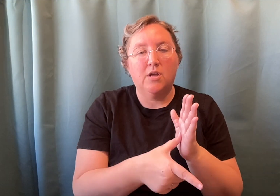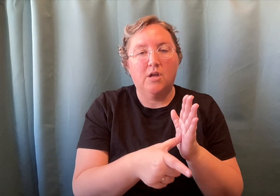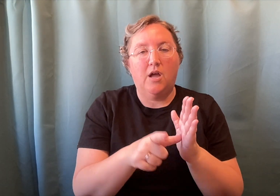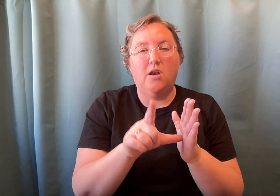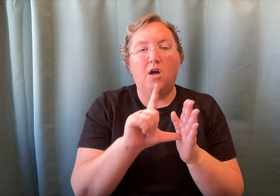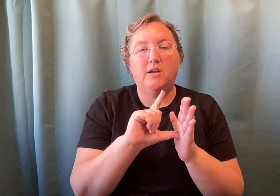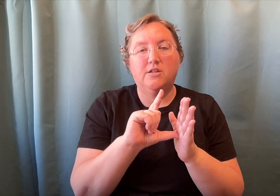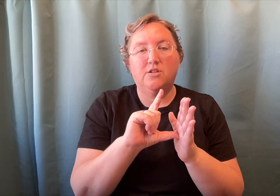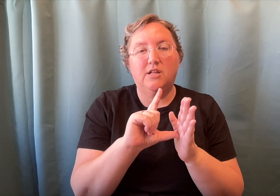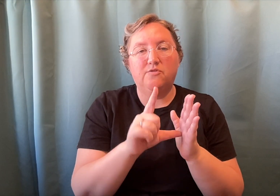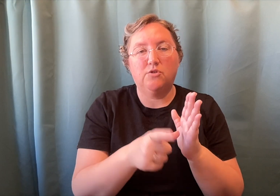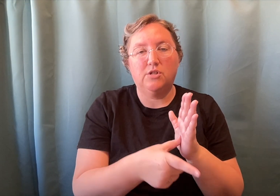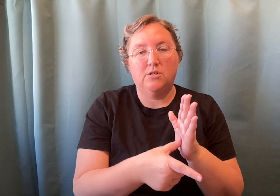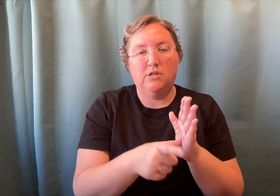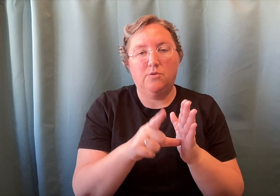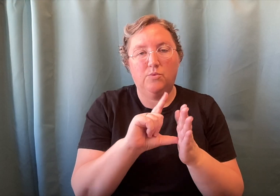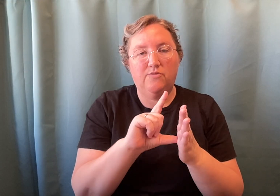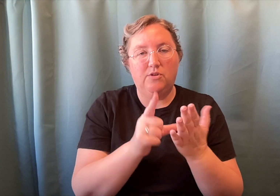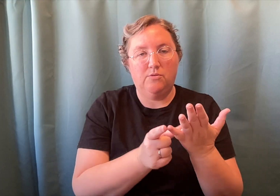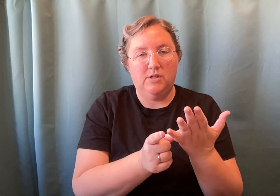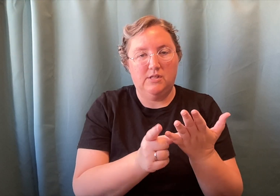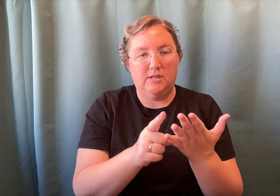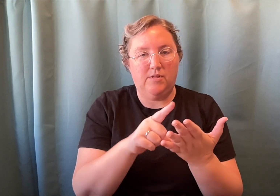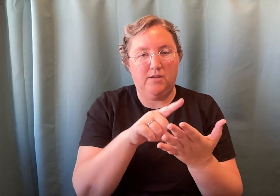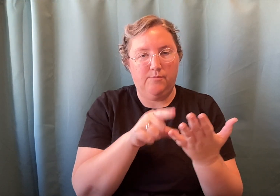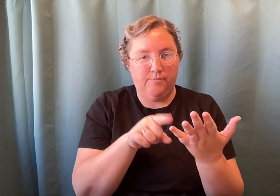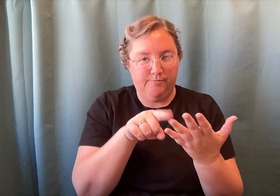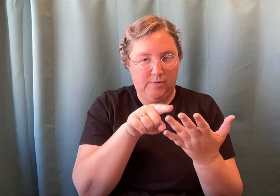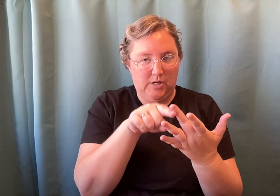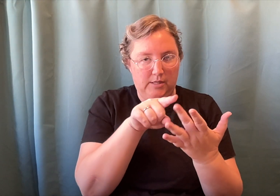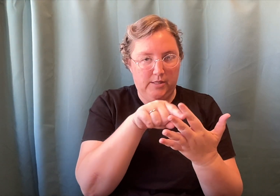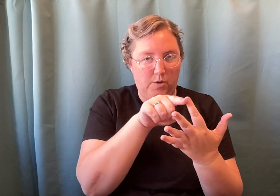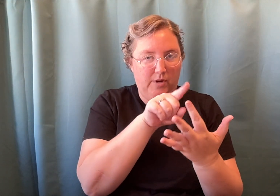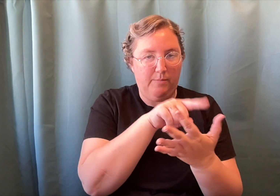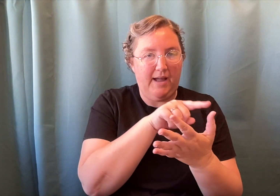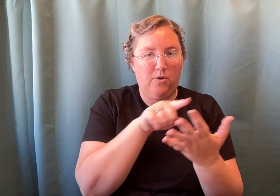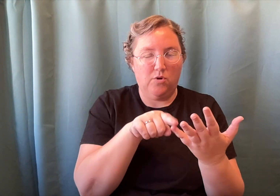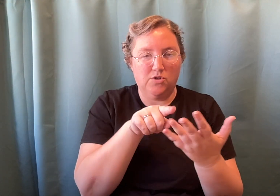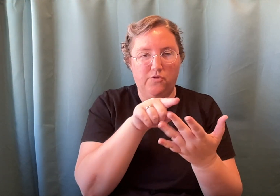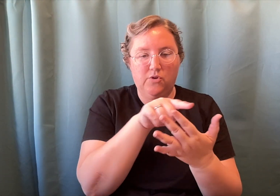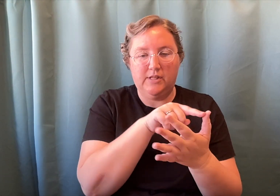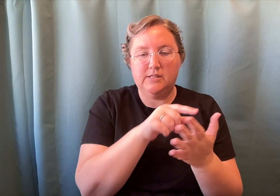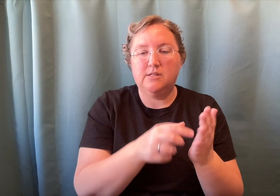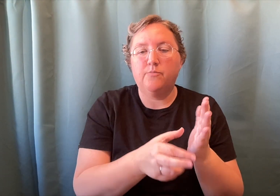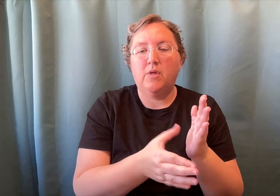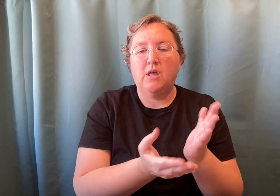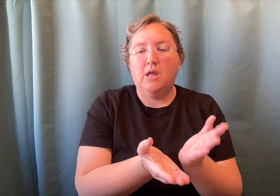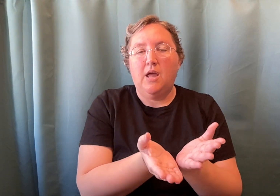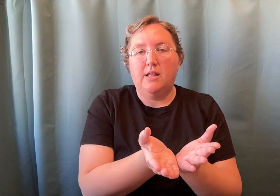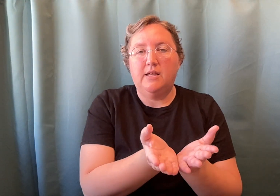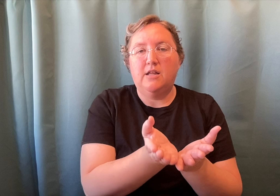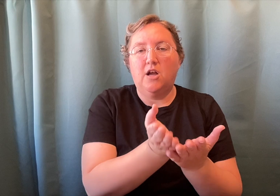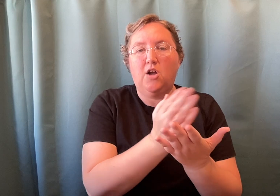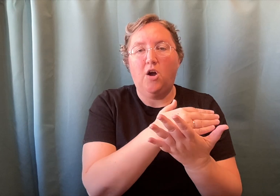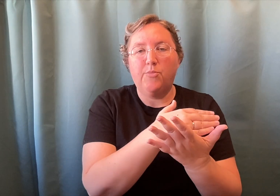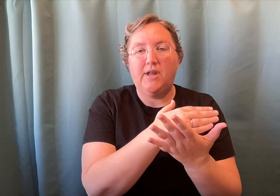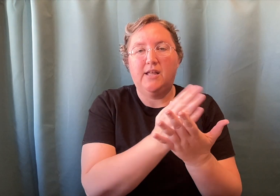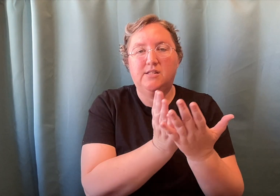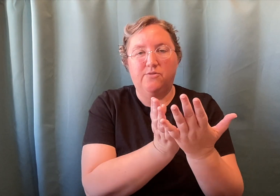A non-initialized version, review, same thing. Going backwards over a list. And then a comprehensive